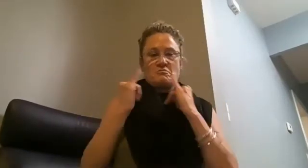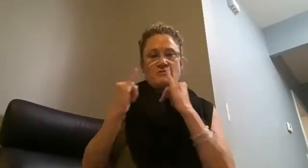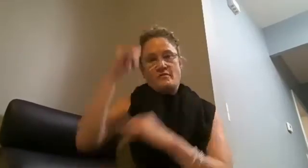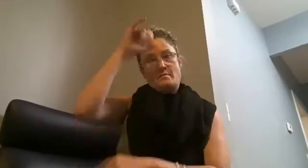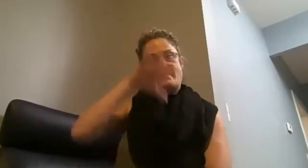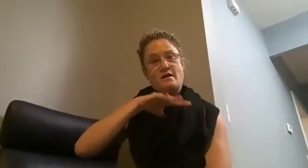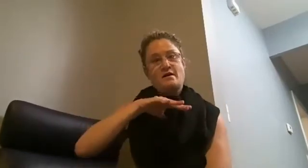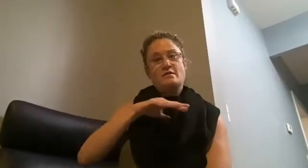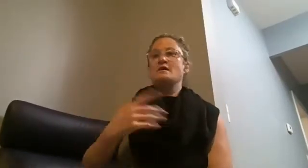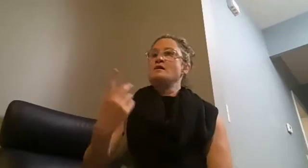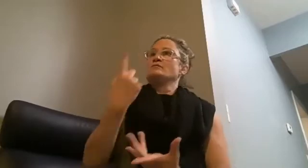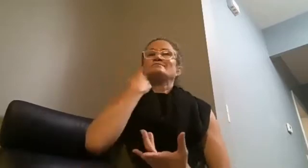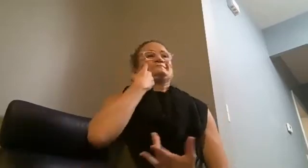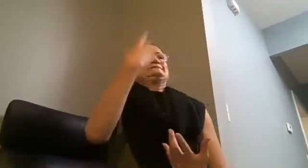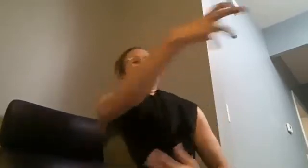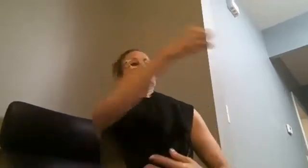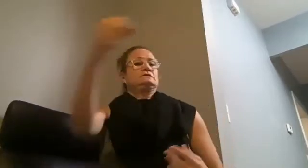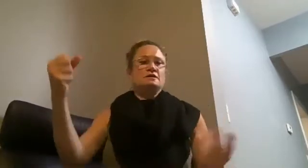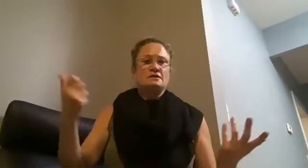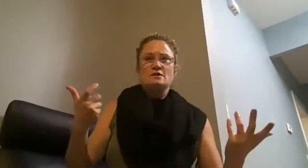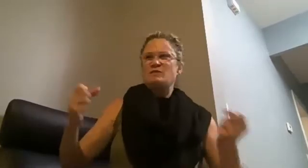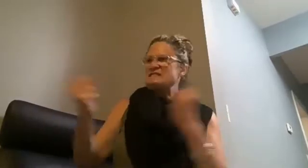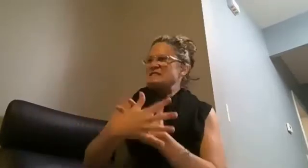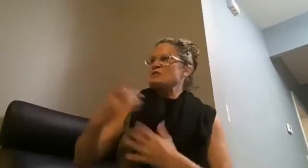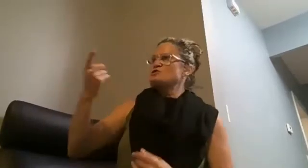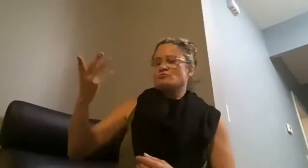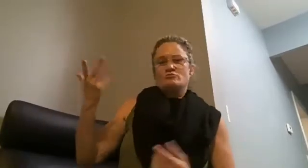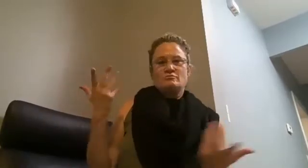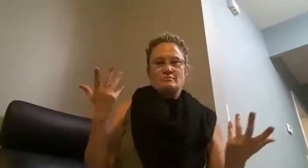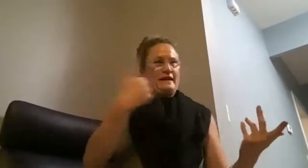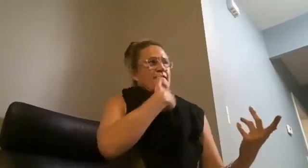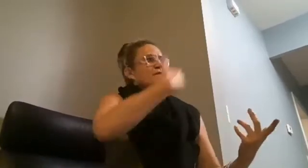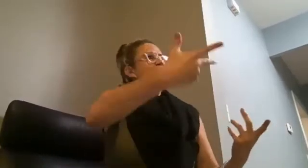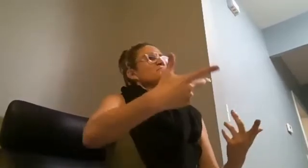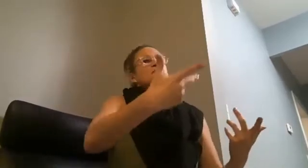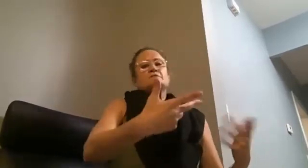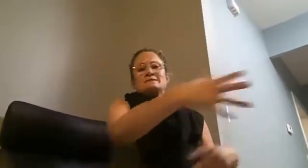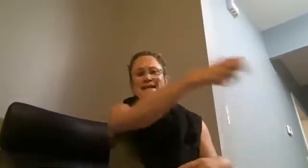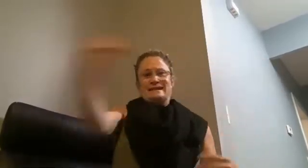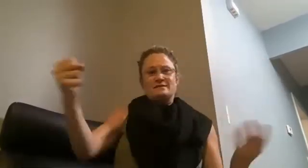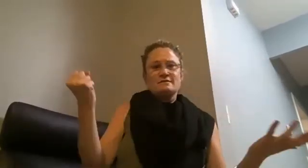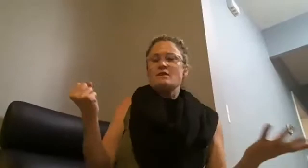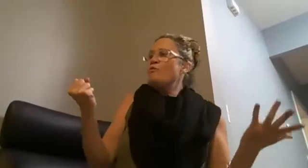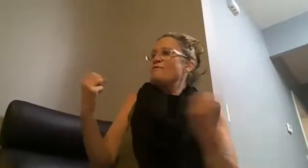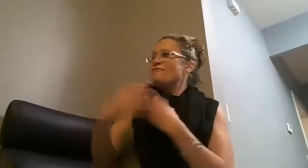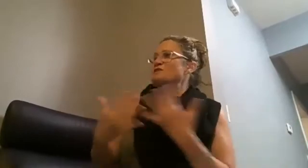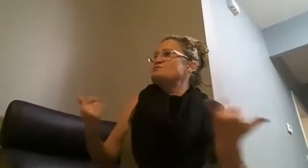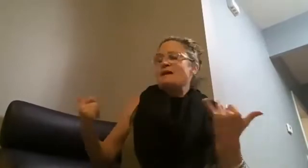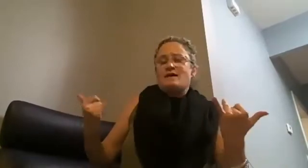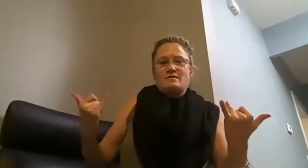taken hostage for a long period of time. And they were like, what frightens you after having going through this? Like, what are the things that frighten you today? And he was like, well, the